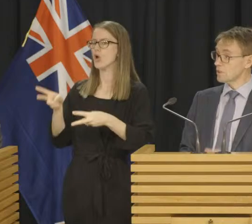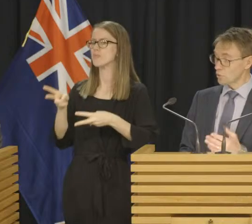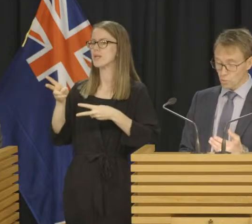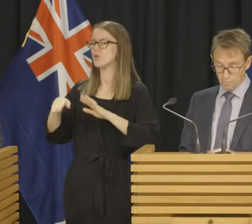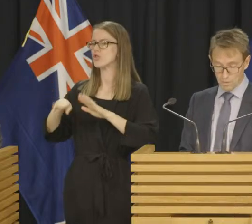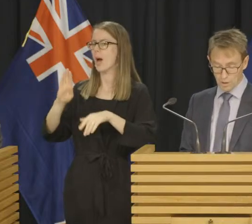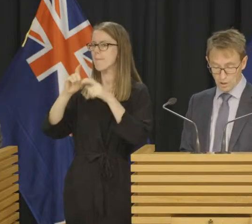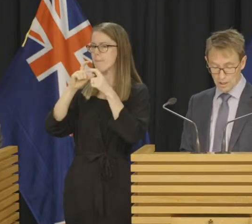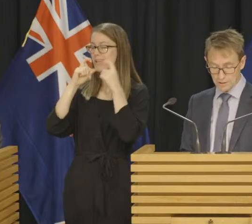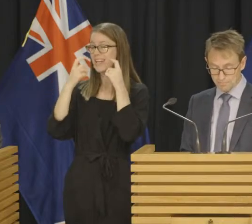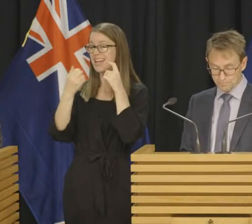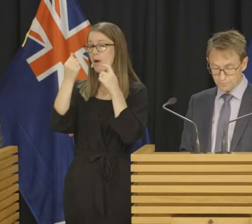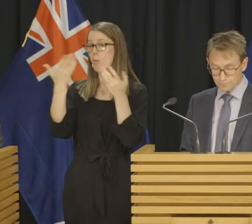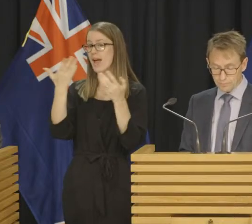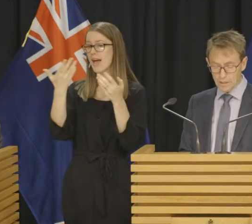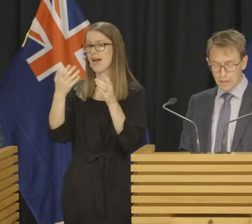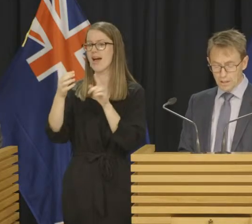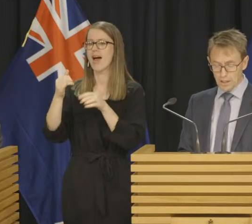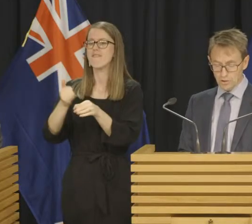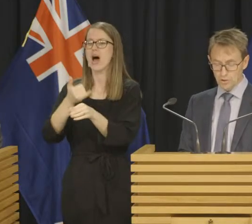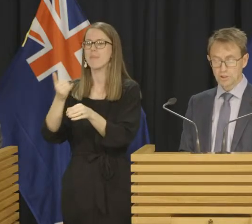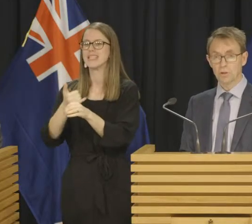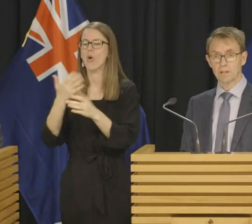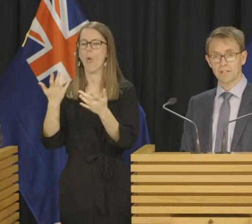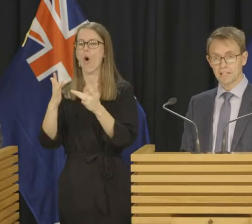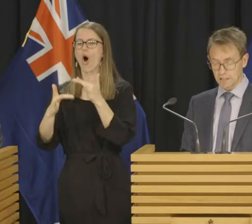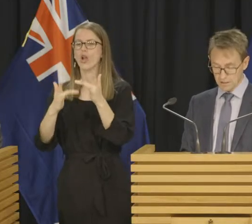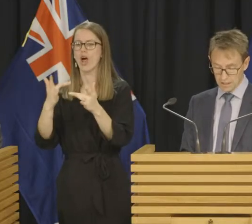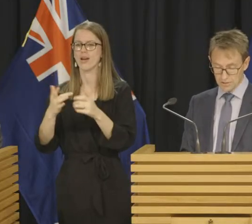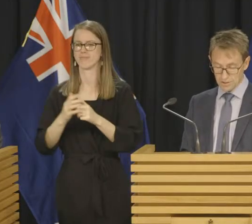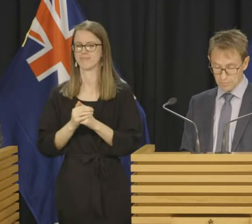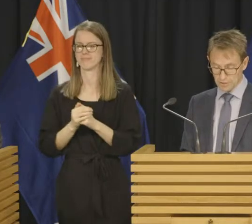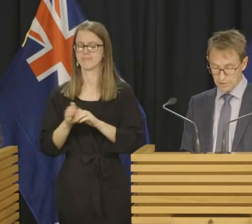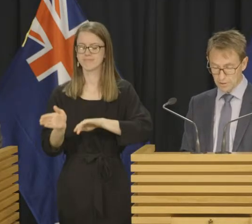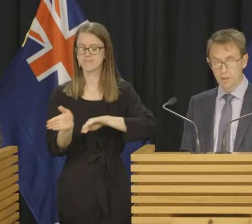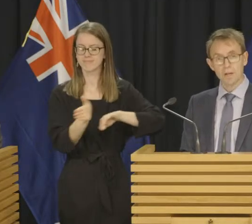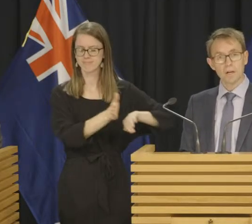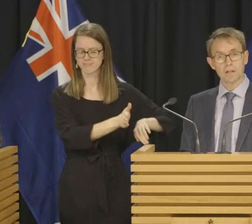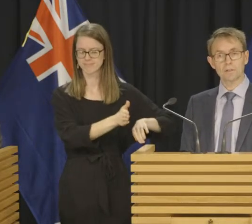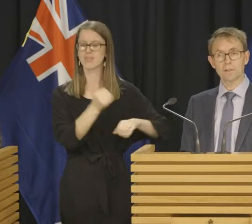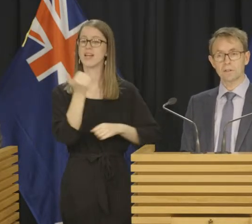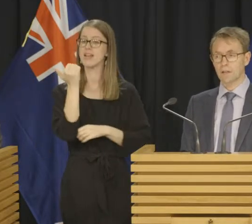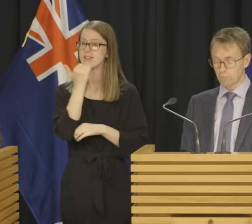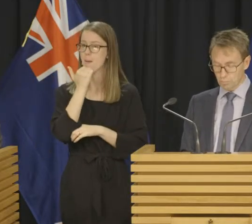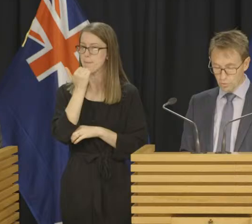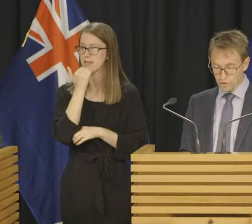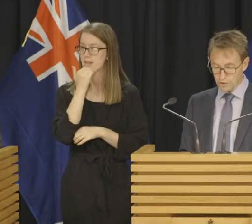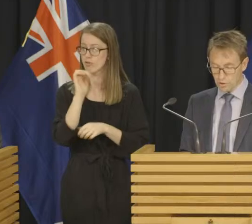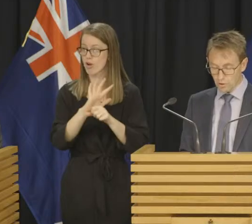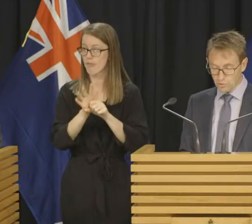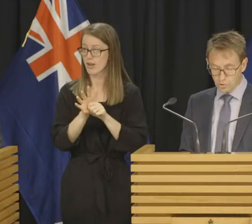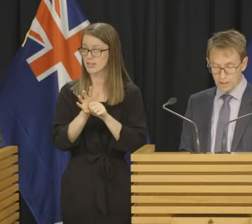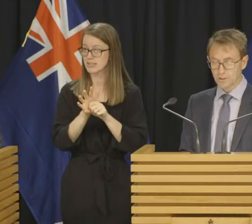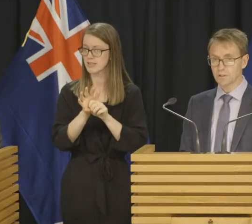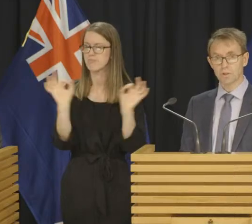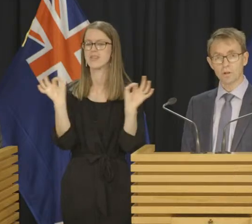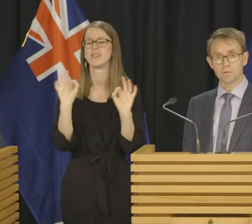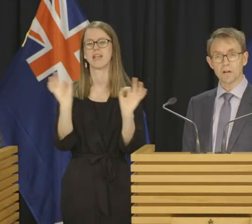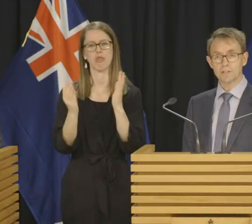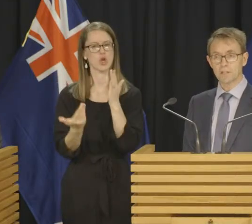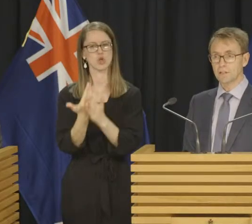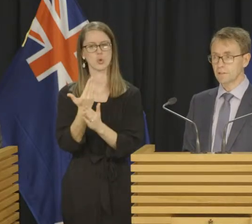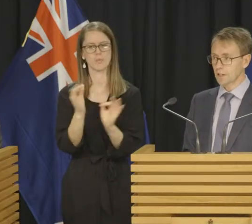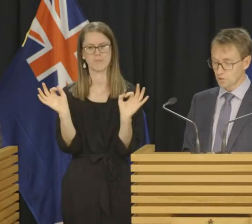from pharmacies or online. Now turning to our daily case numbers, I can report that there are no new cases